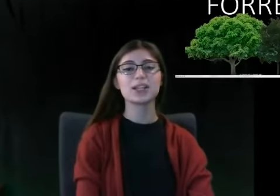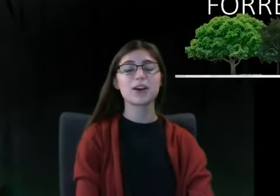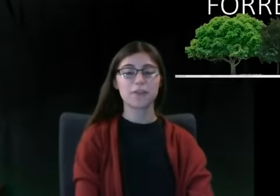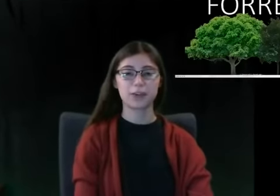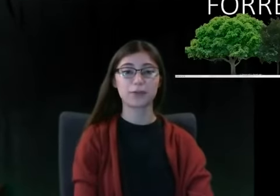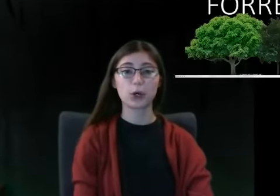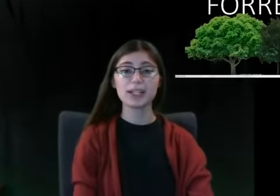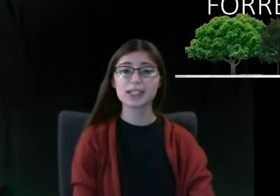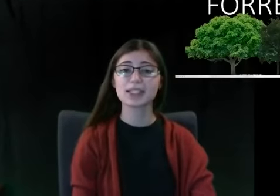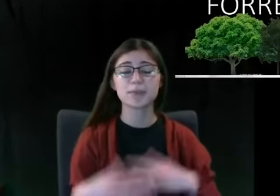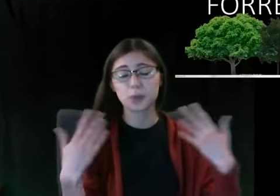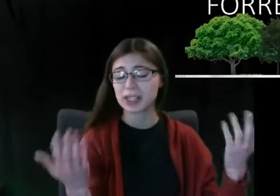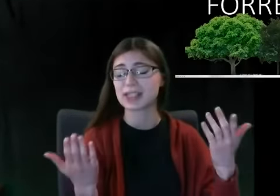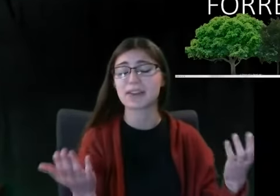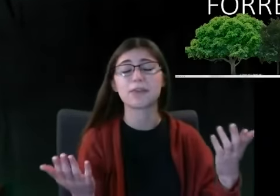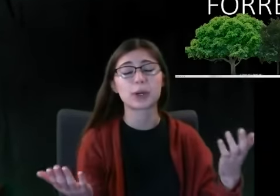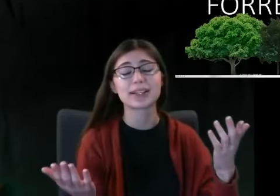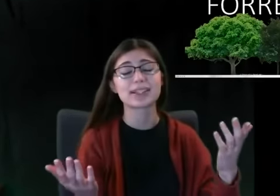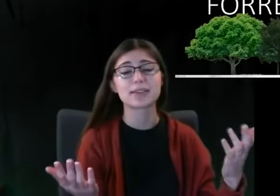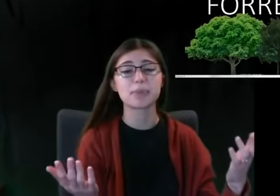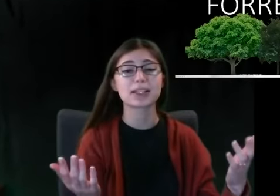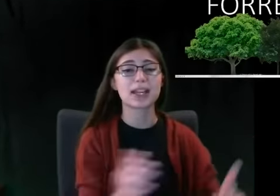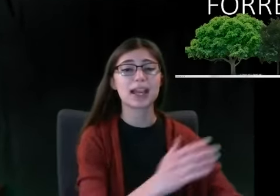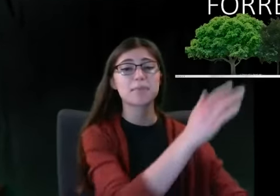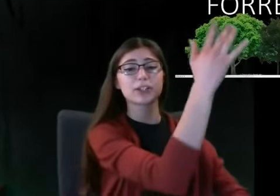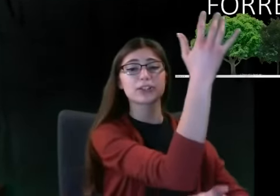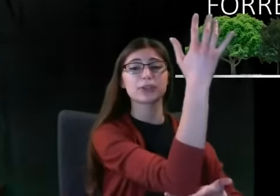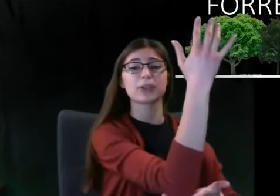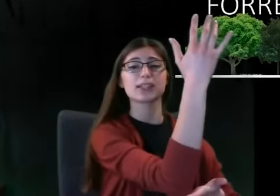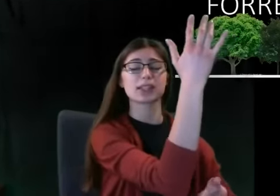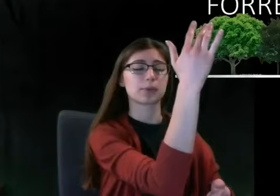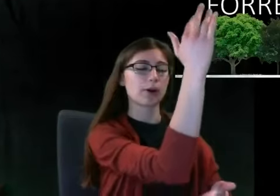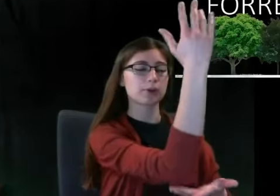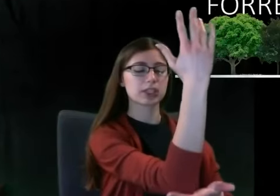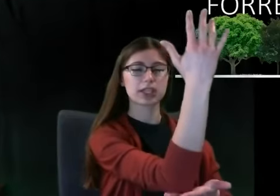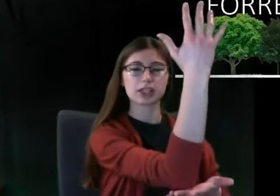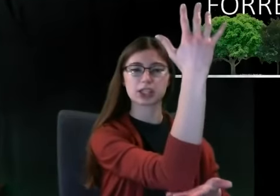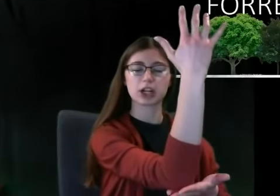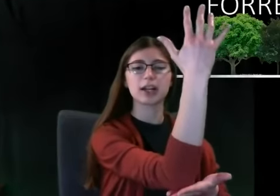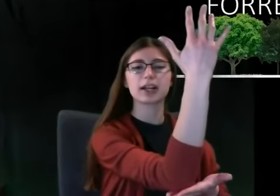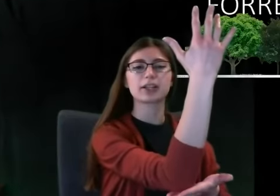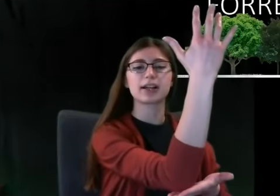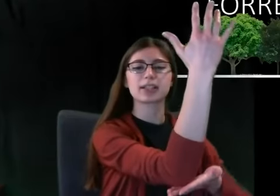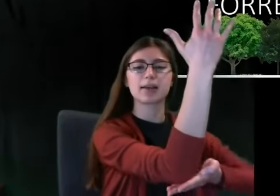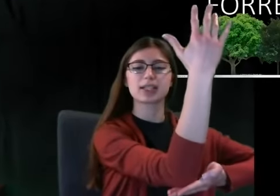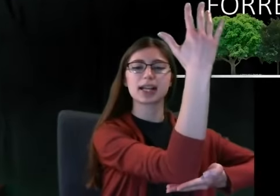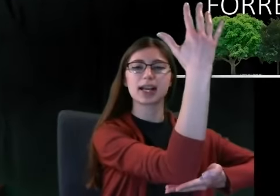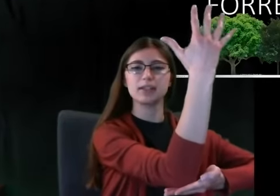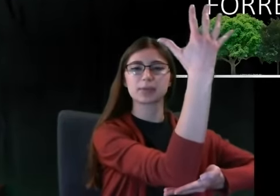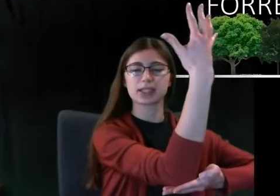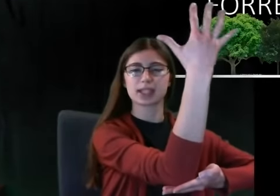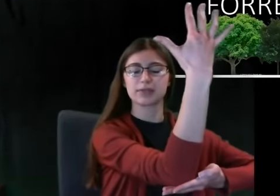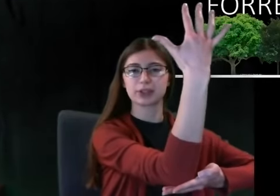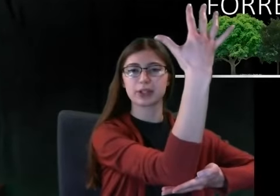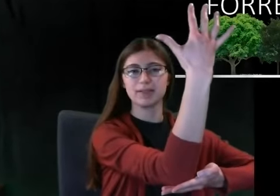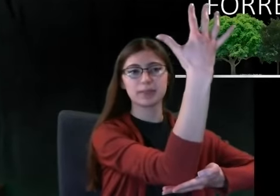For forest, what is a forest but a bunch of trees in a row? So you're going to start at your non-dominant side with the sign for tree, and